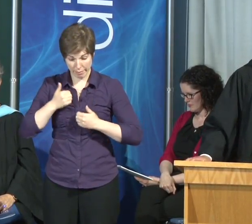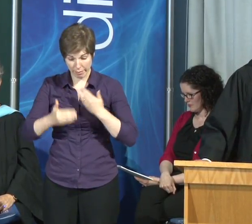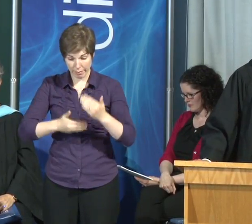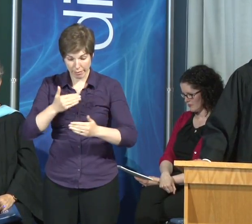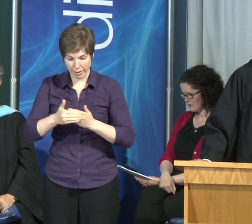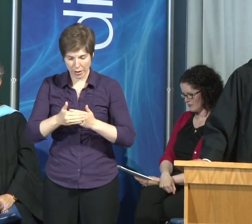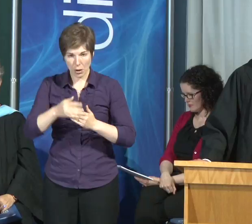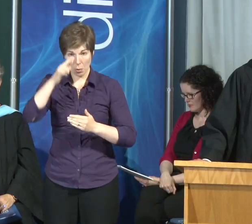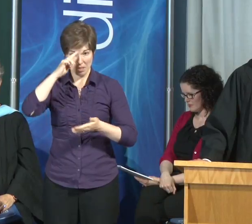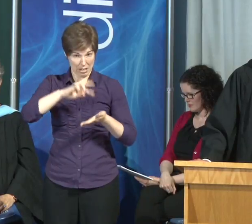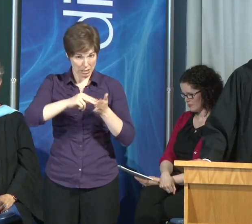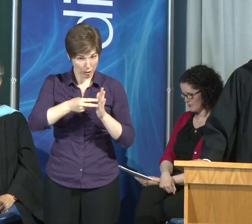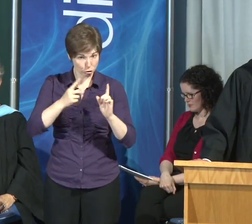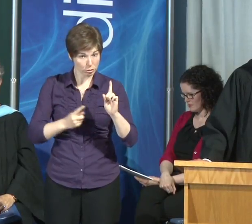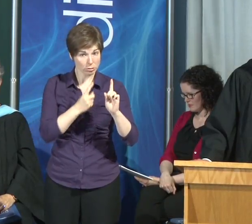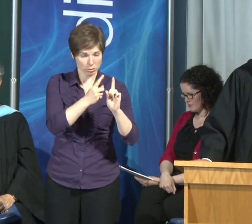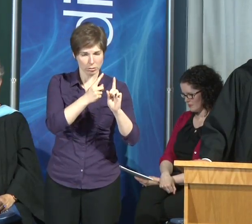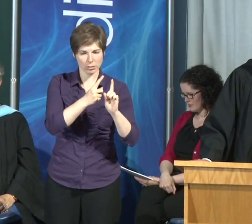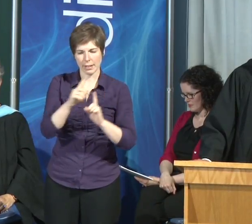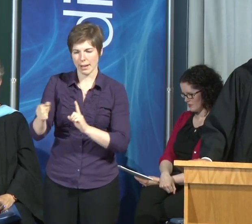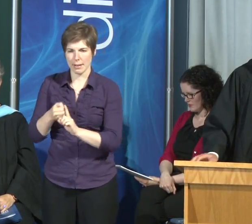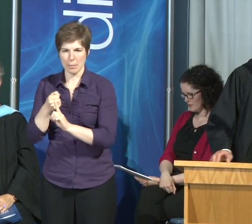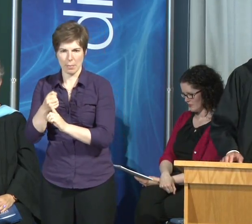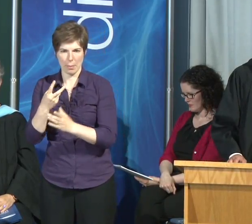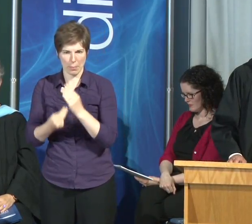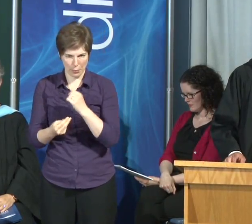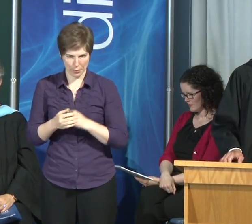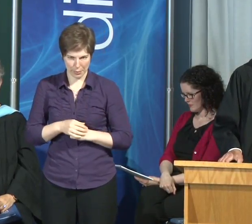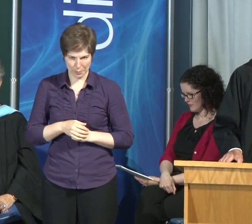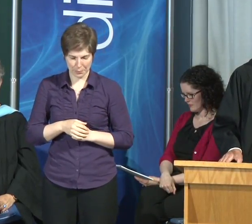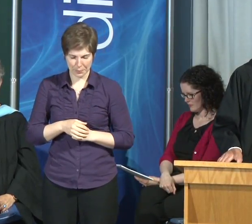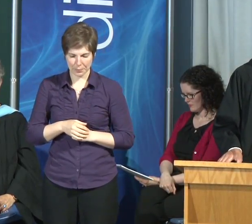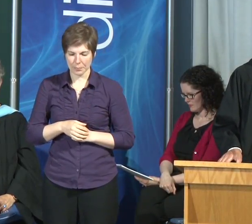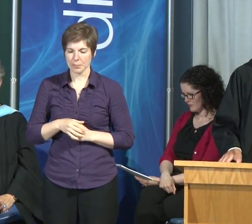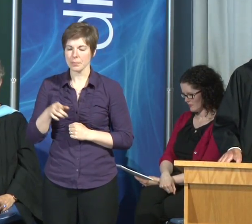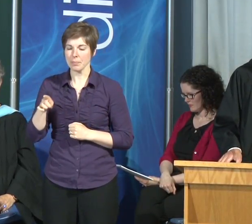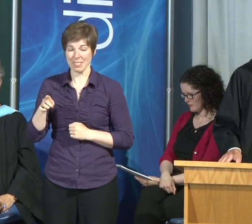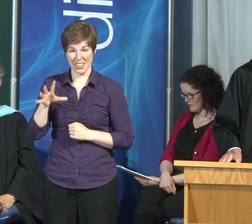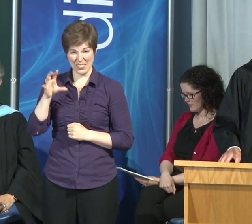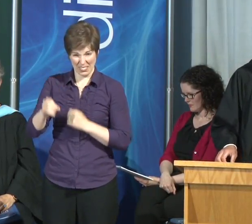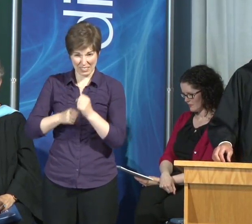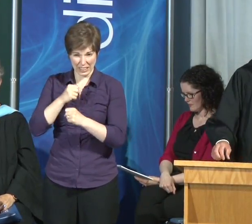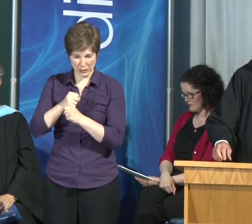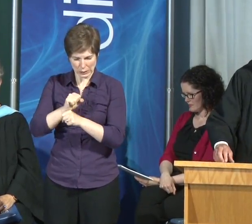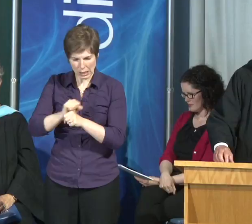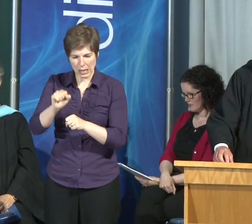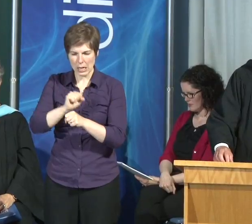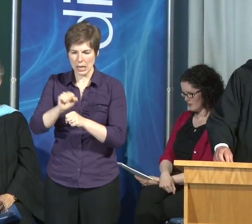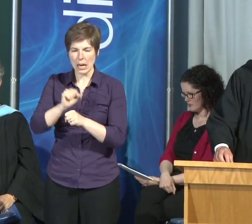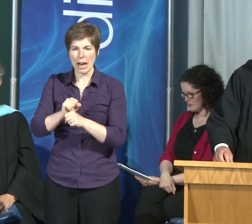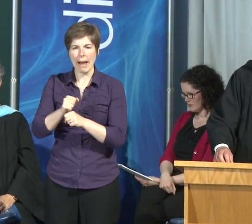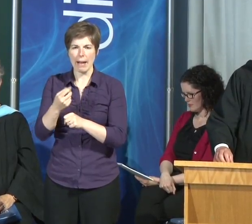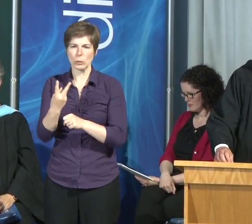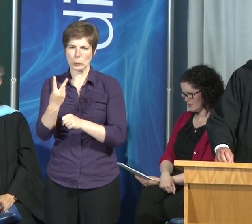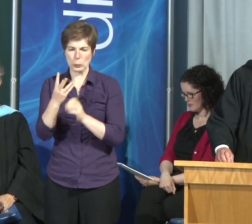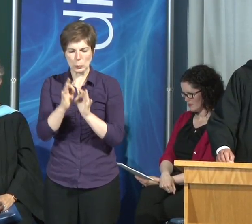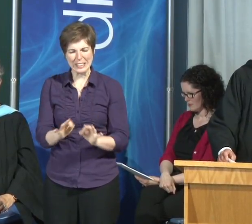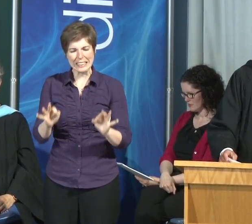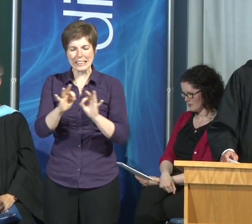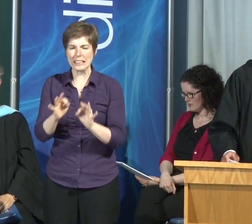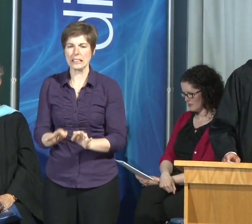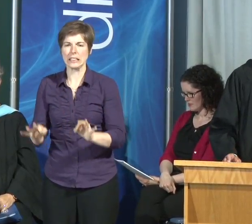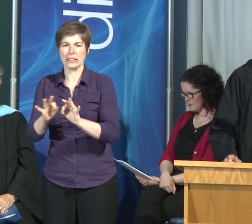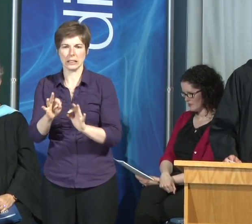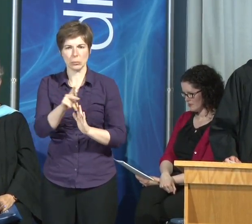And with this came key success principles that guided him during his 50-plus years of work as an electrician. And